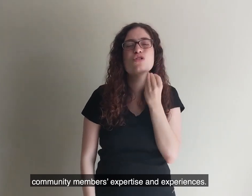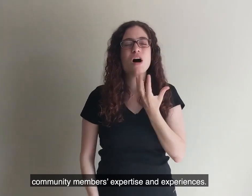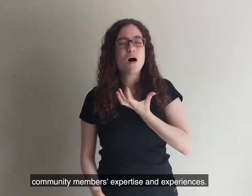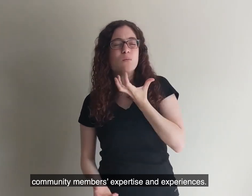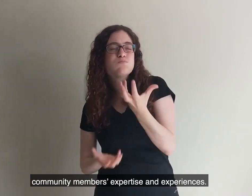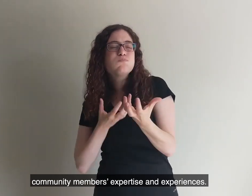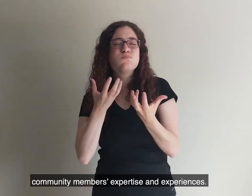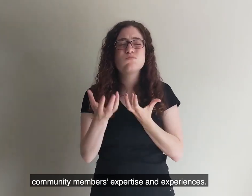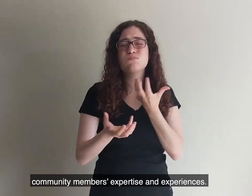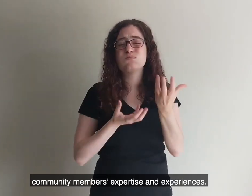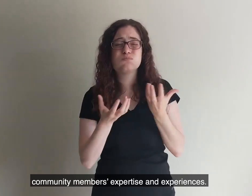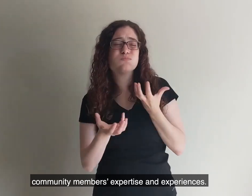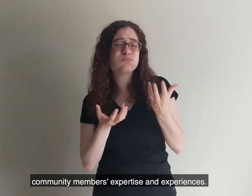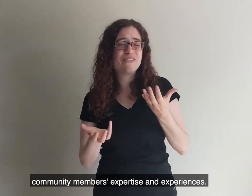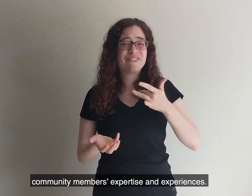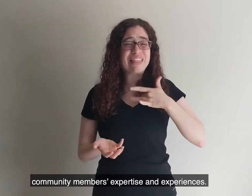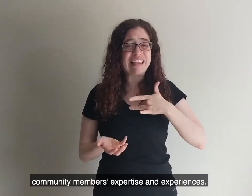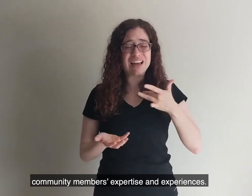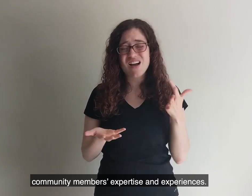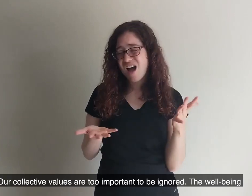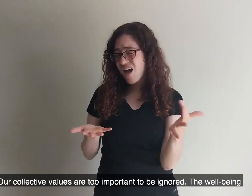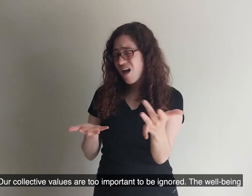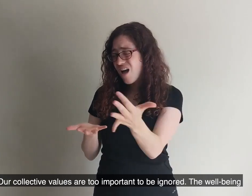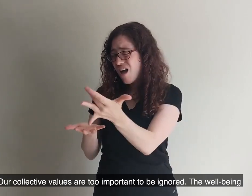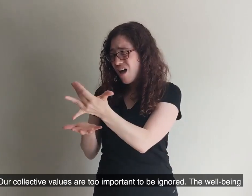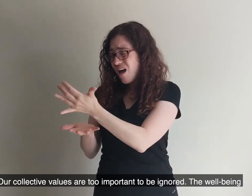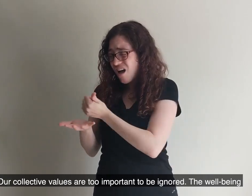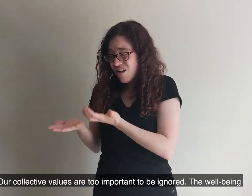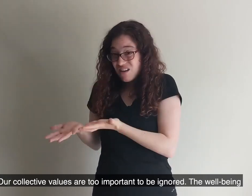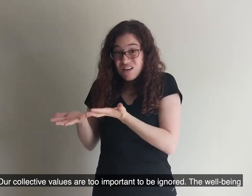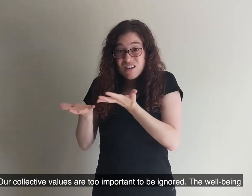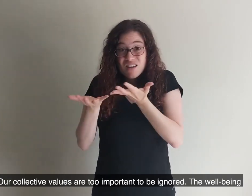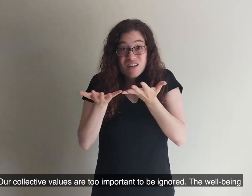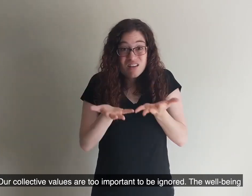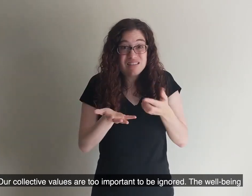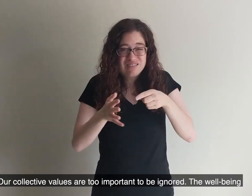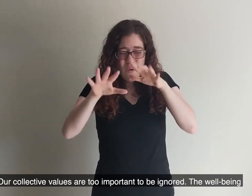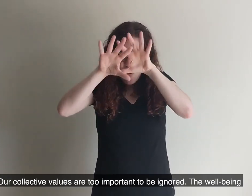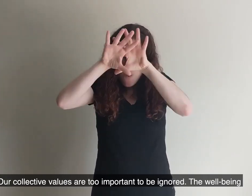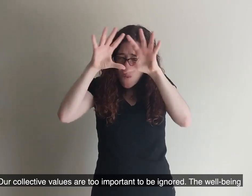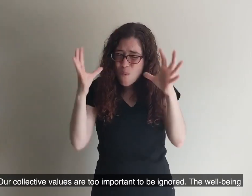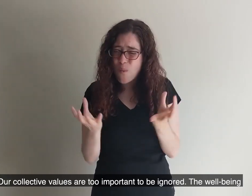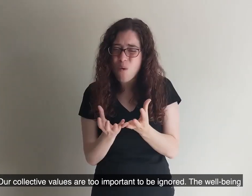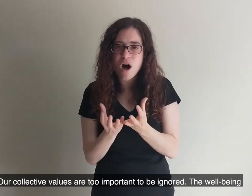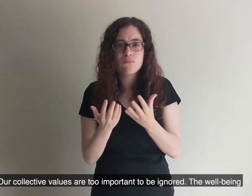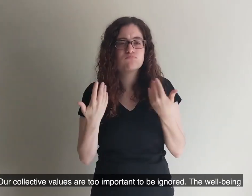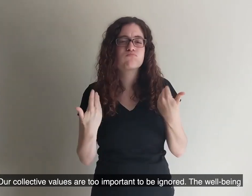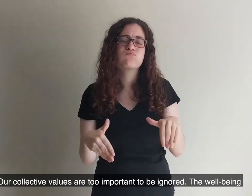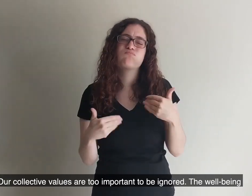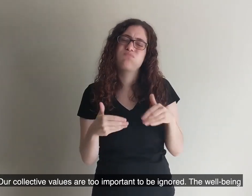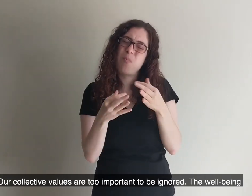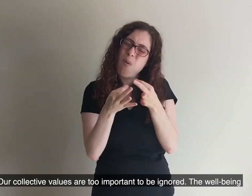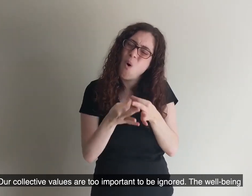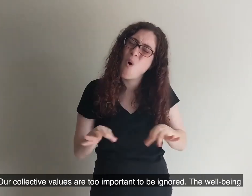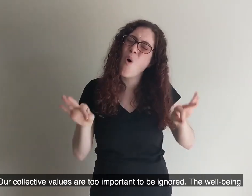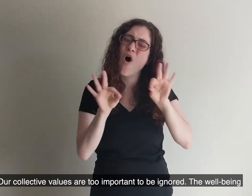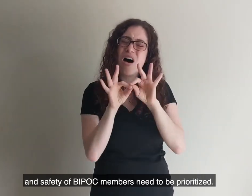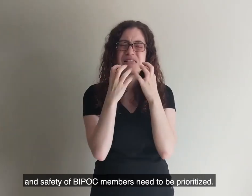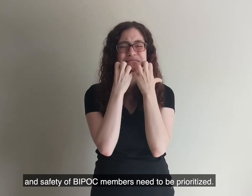and experiences. Our collective values are too important to be ignored. The well-being